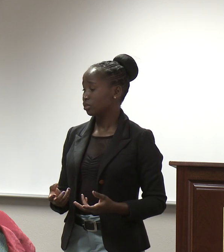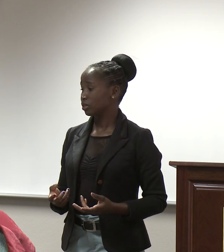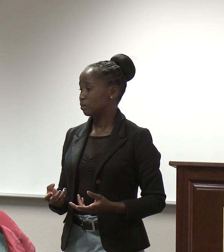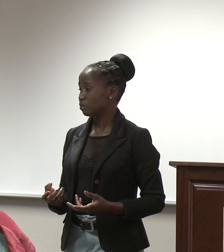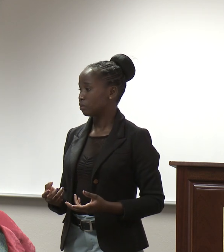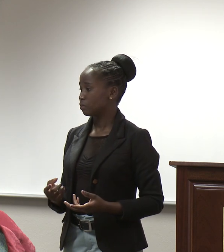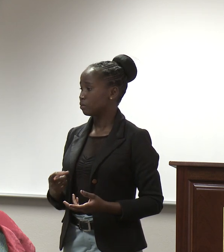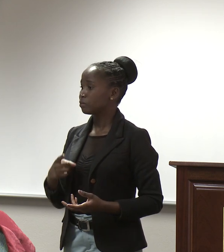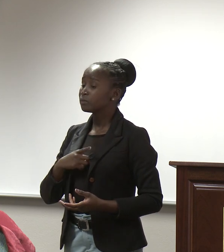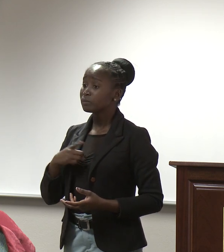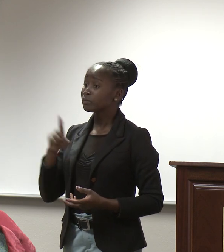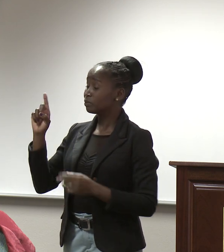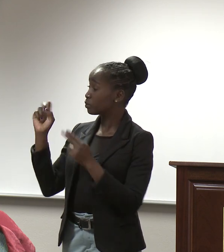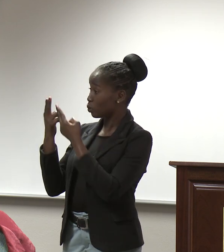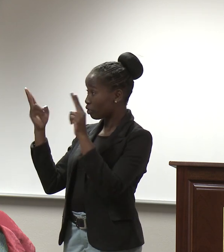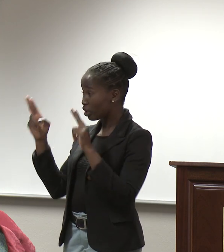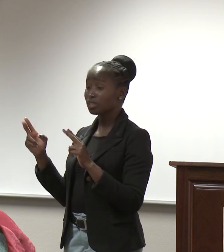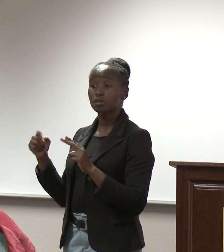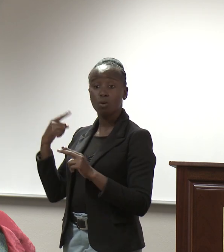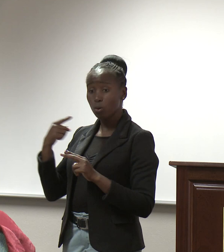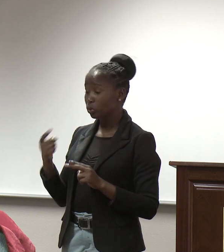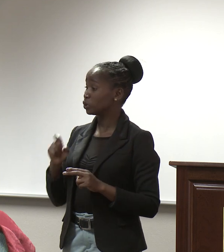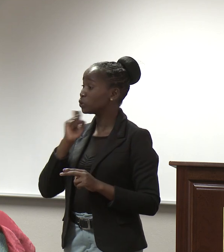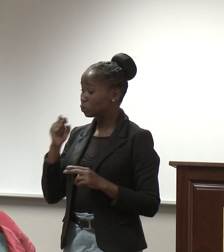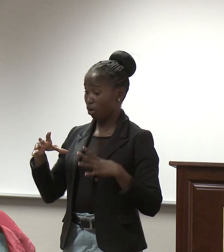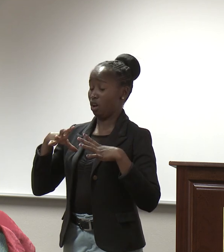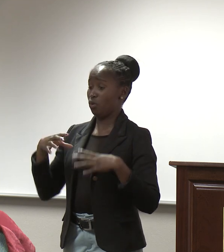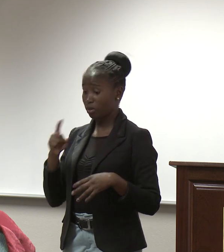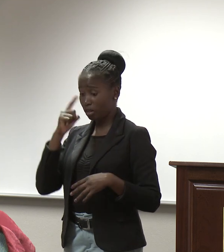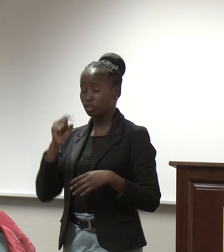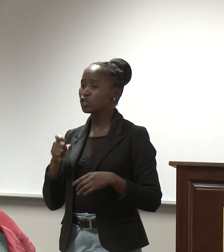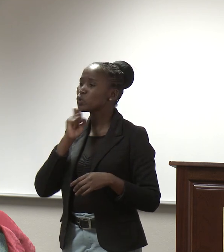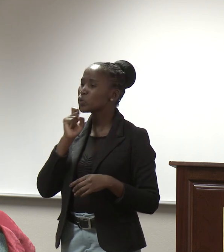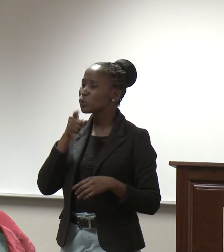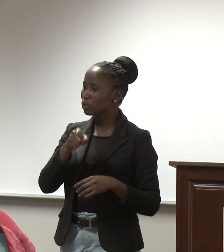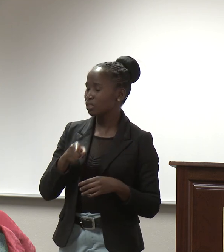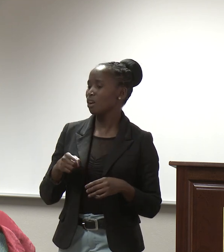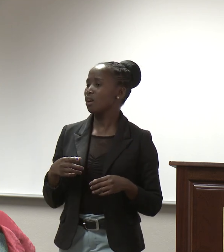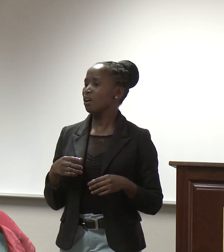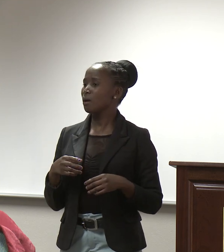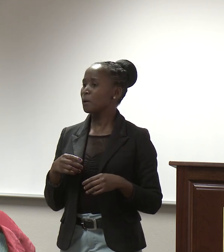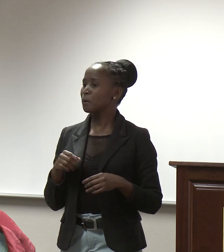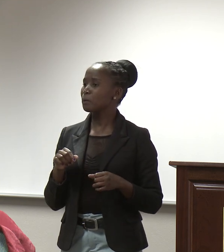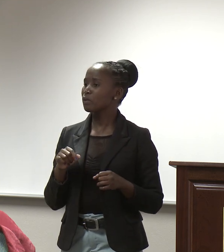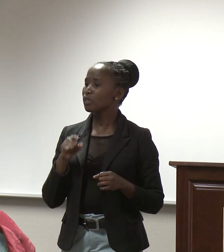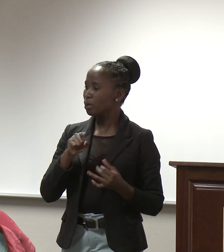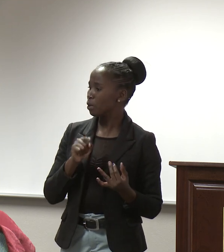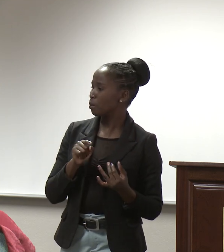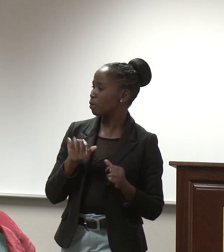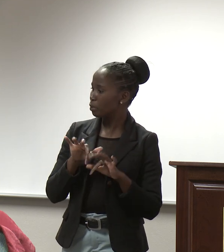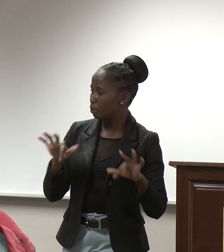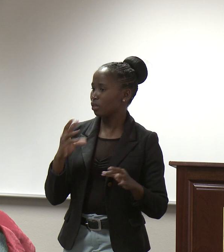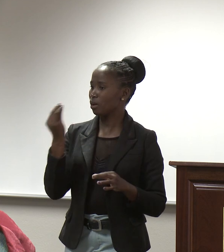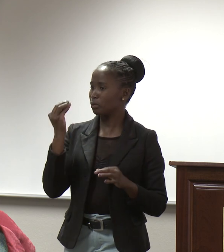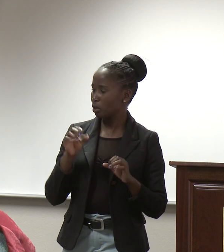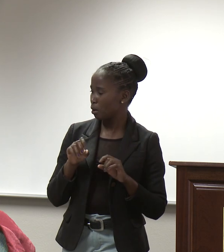vis-a-vis the popular classes. So arrogant vis-a-vis even the middle classes. They consider them stupid, ignorant.